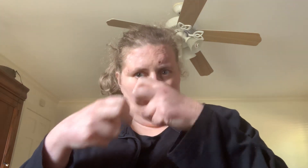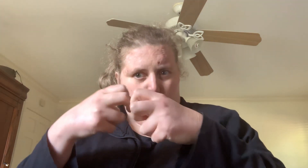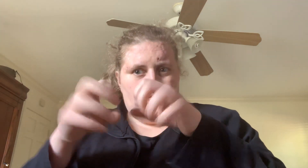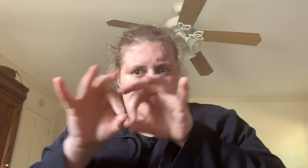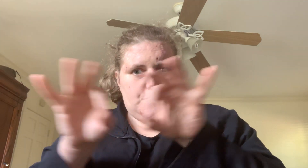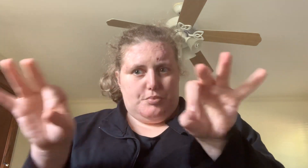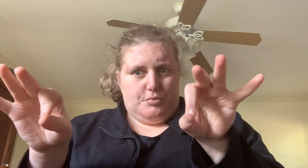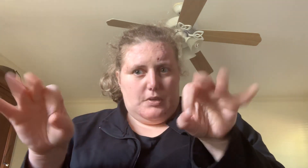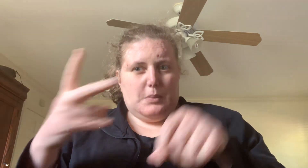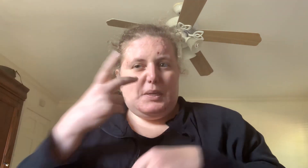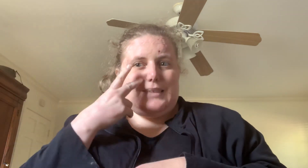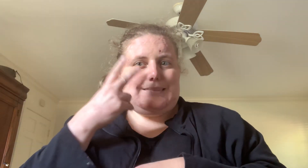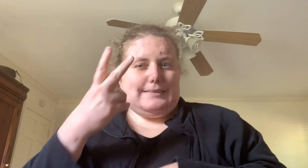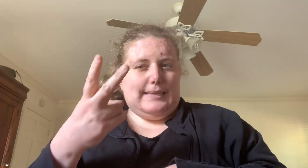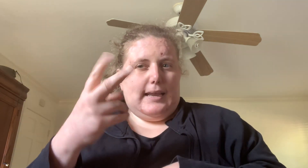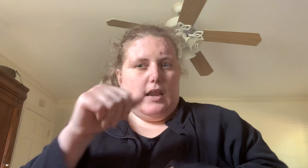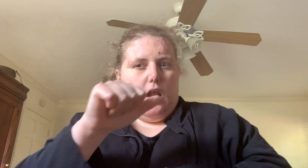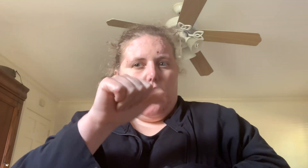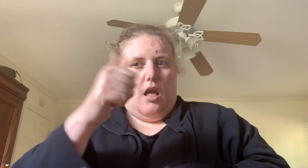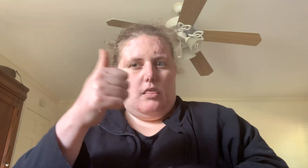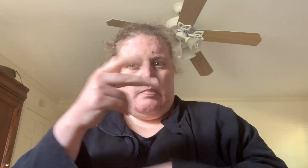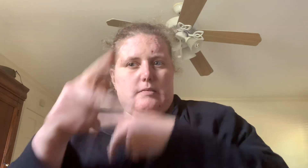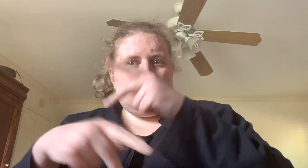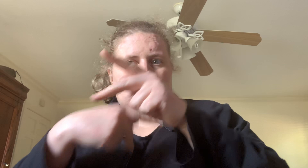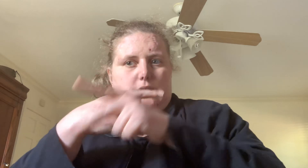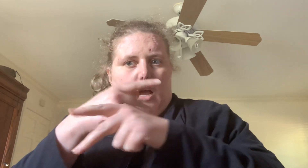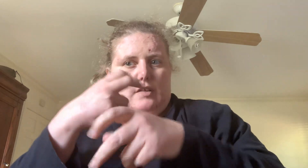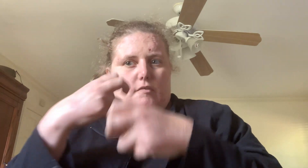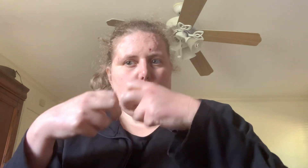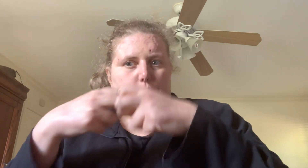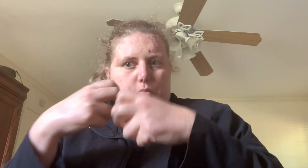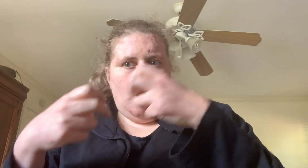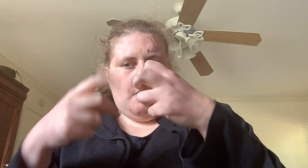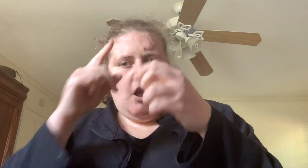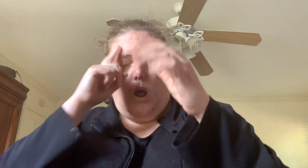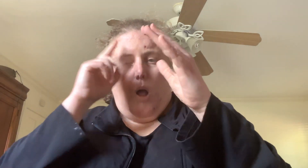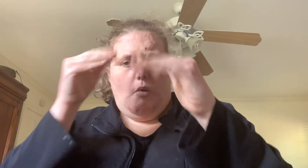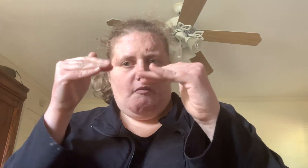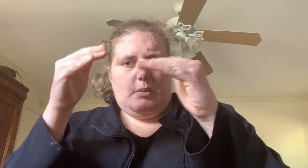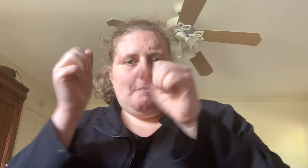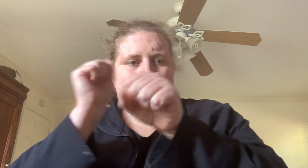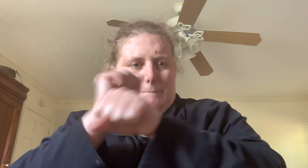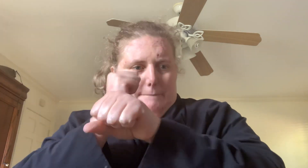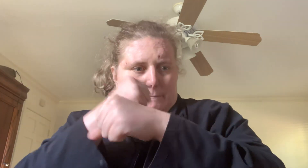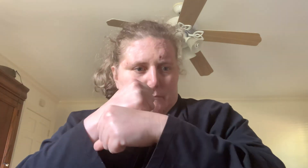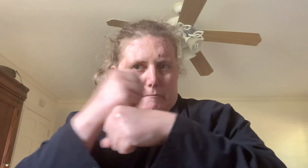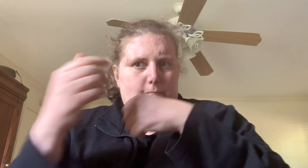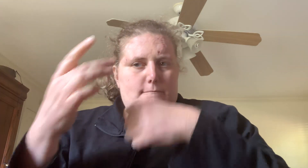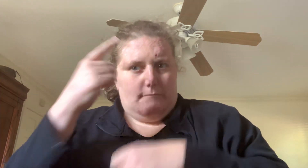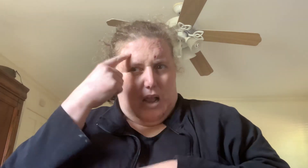in other types of reactions, and hopefully it'll make sense for you. So I'm gonna erase this one